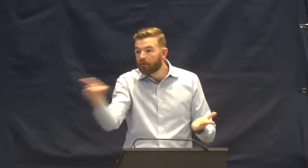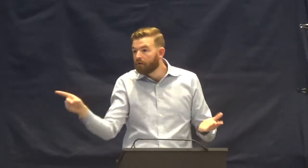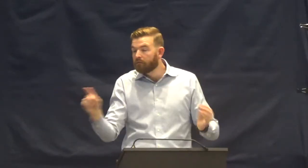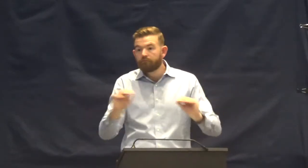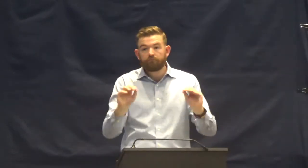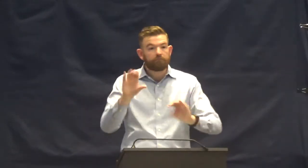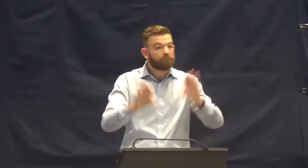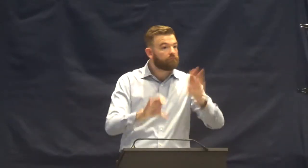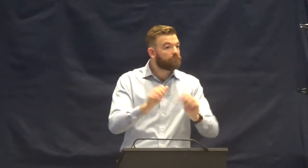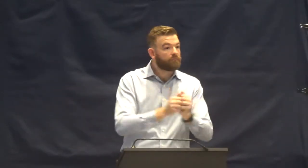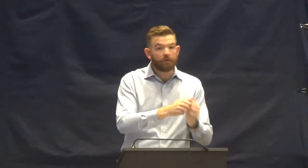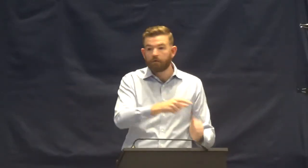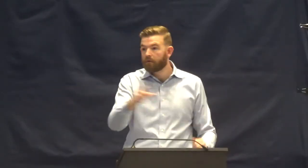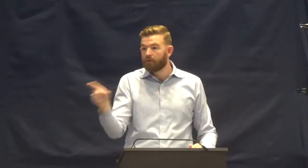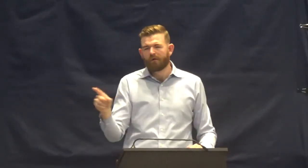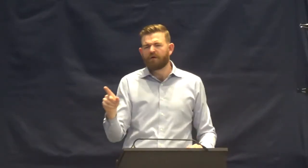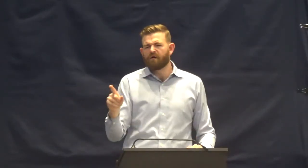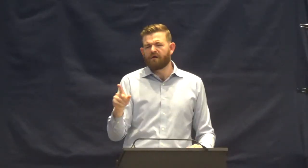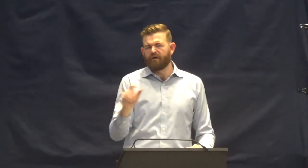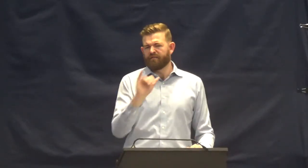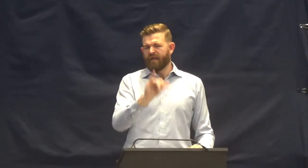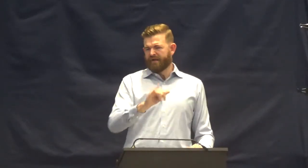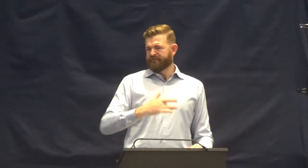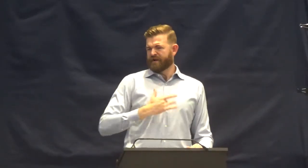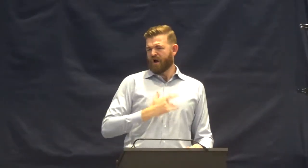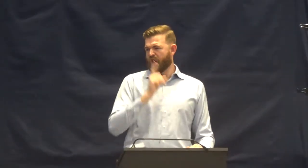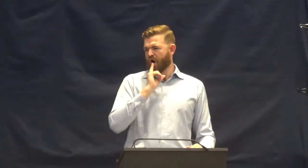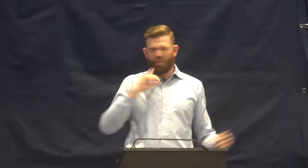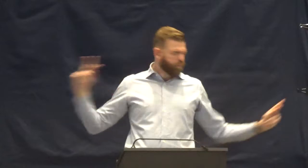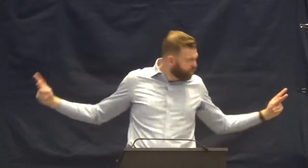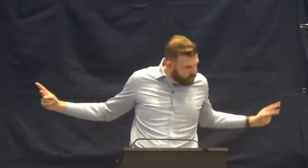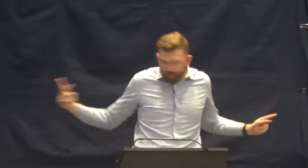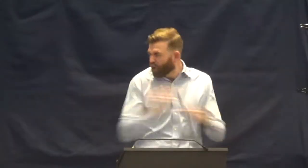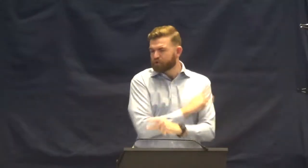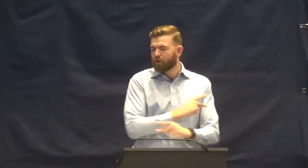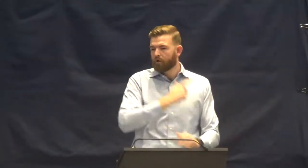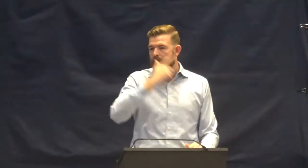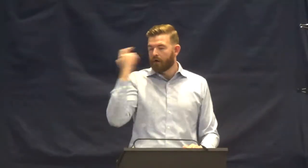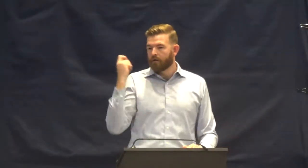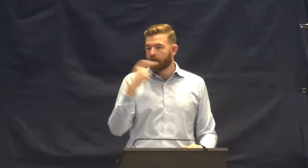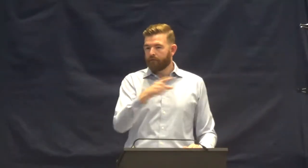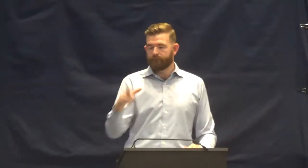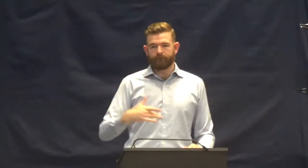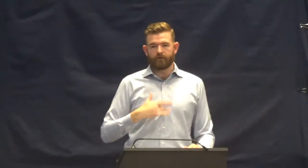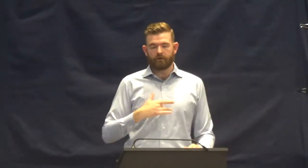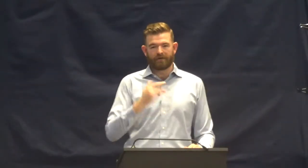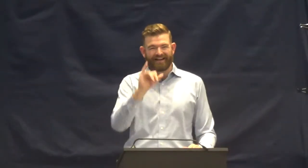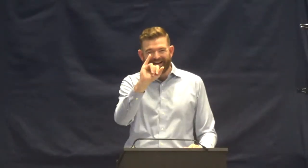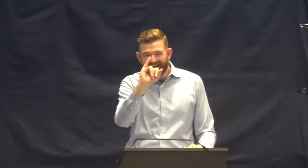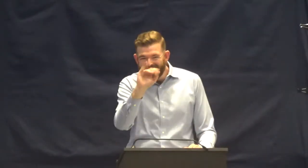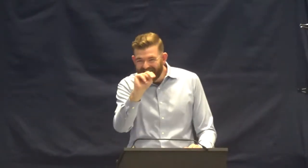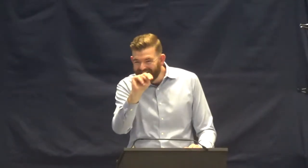that don't recognize you, that don't converse with you, that magnifies that